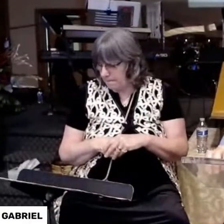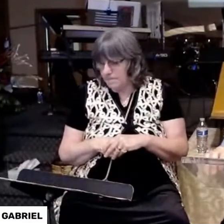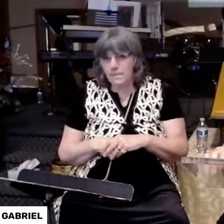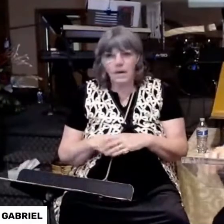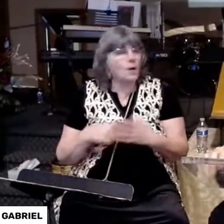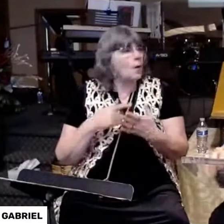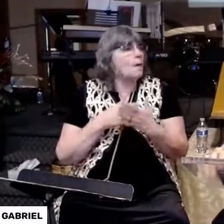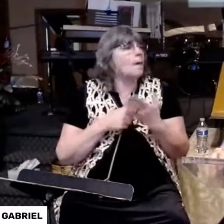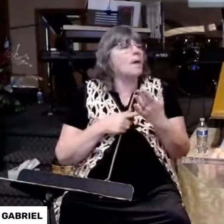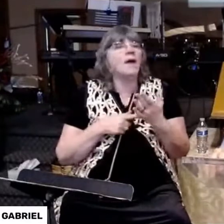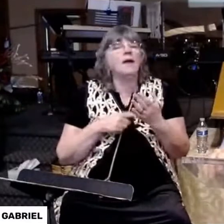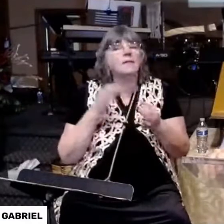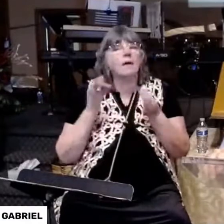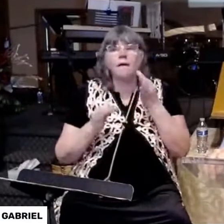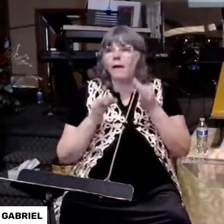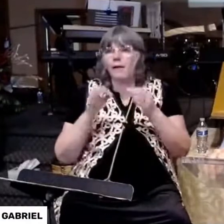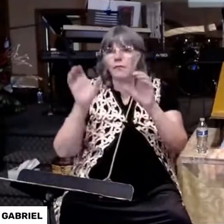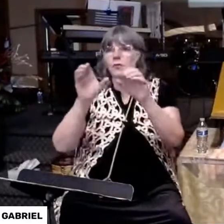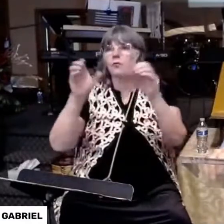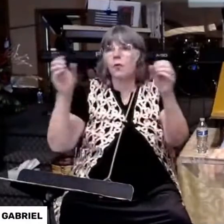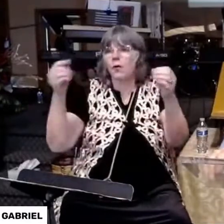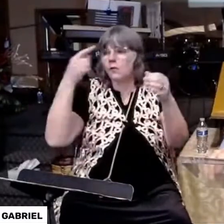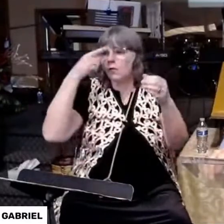What if the Torah was given today?